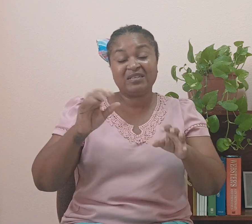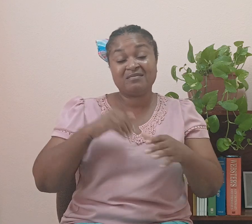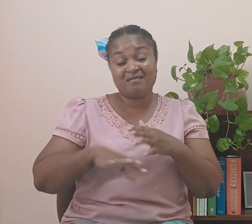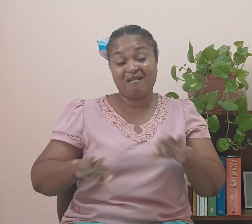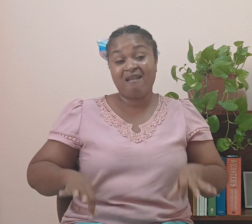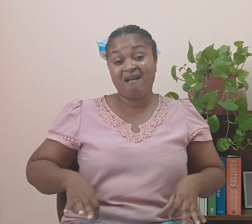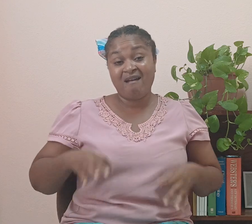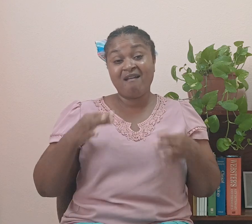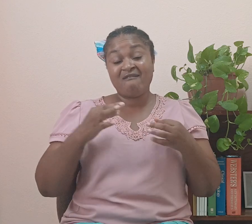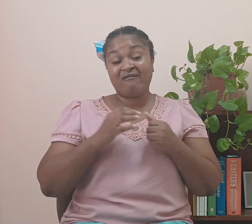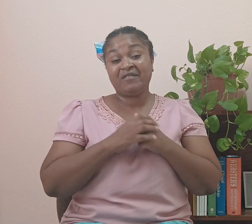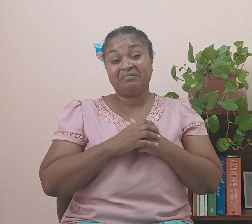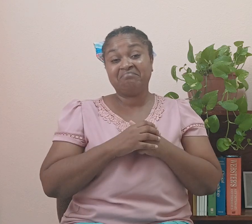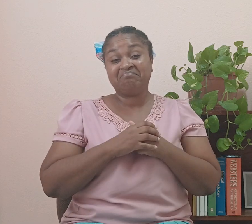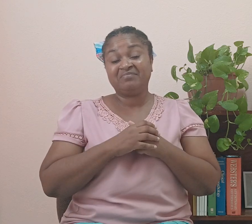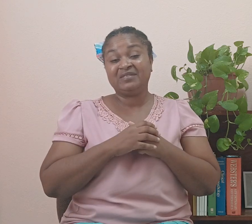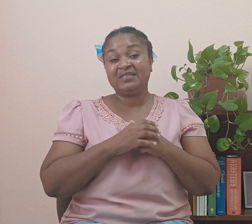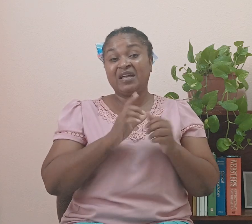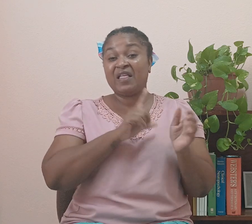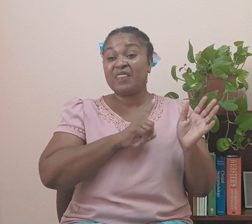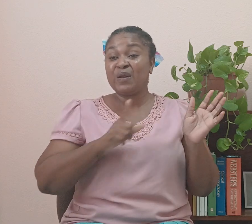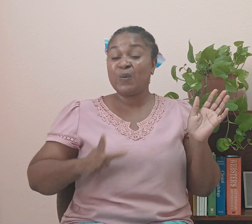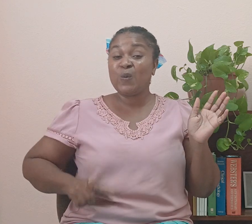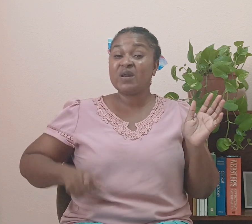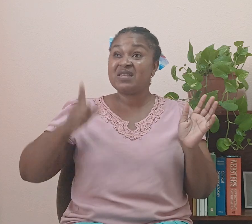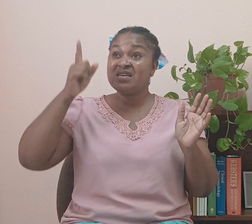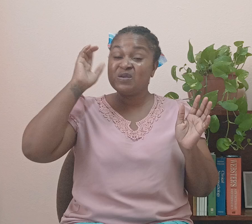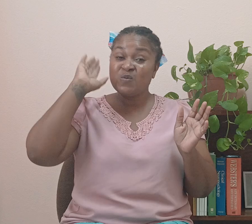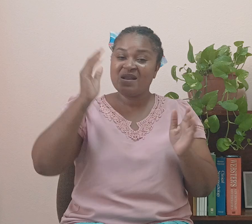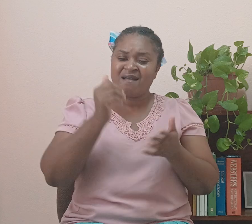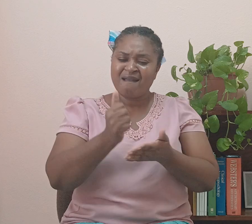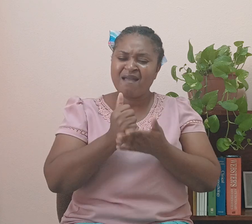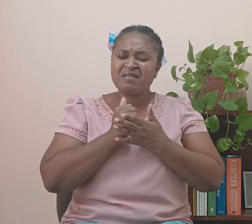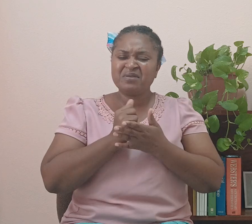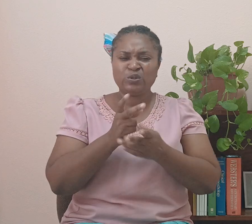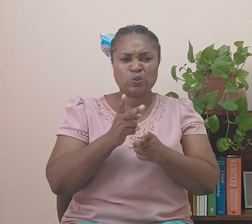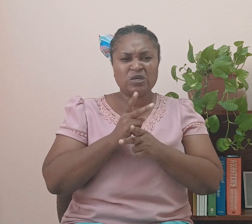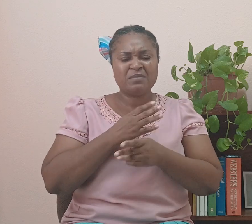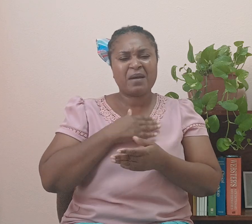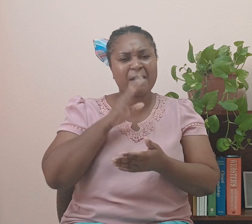The Lord will help me to keep my marriage strong.